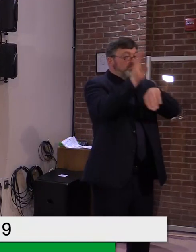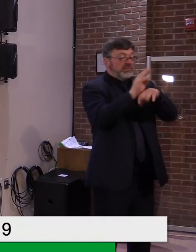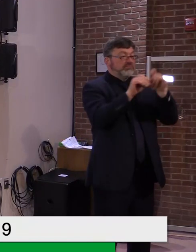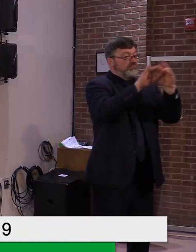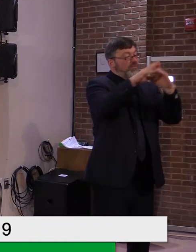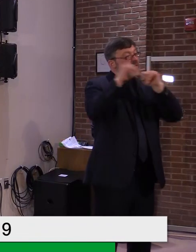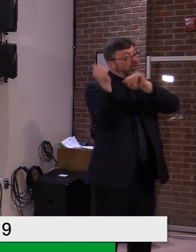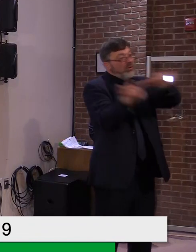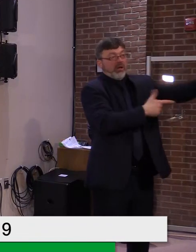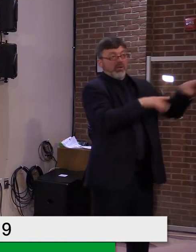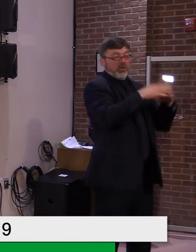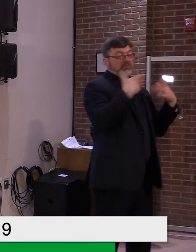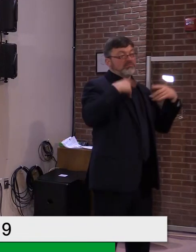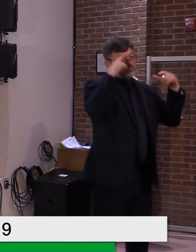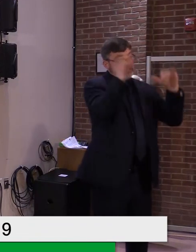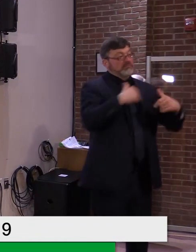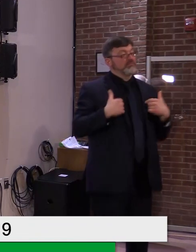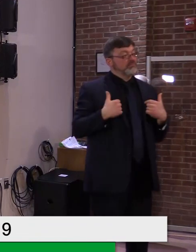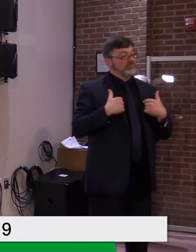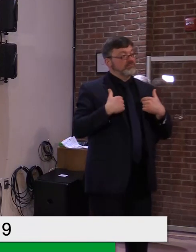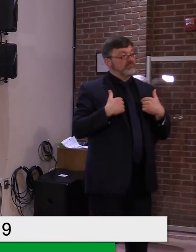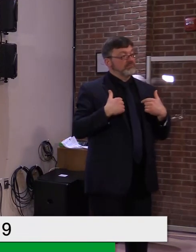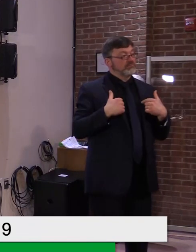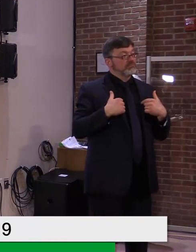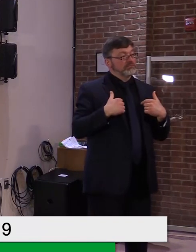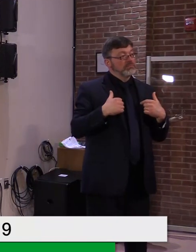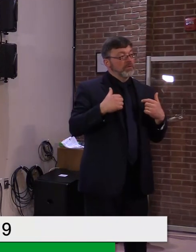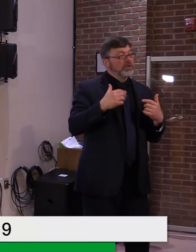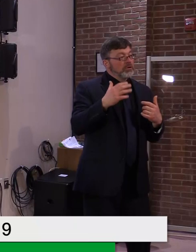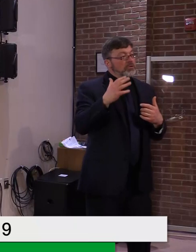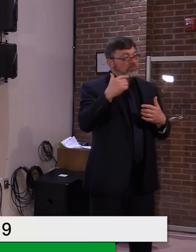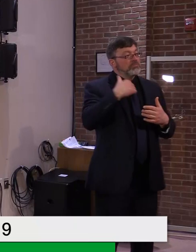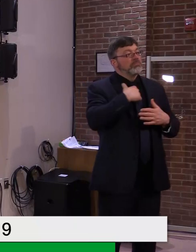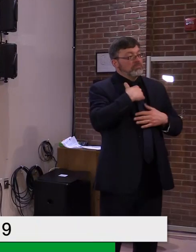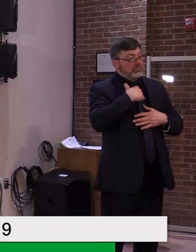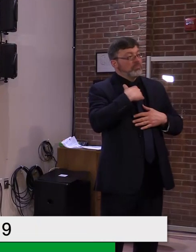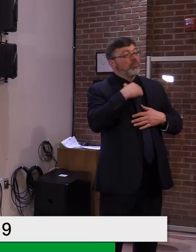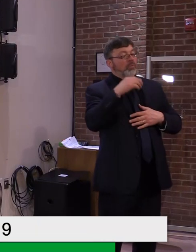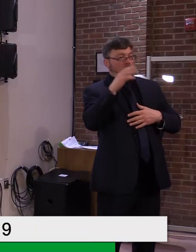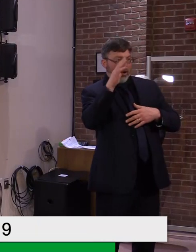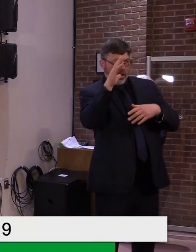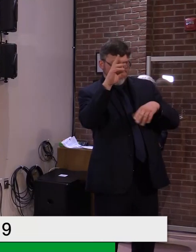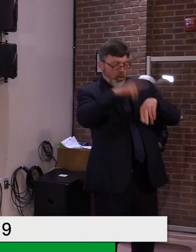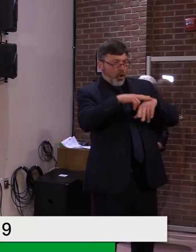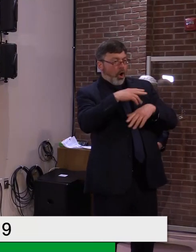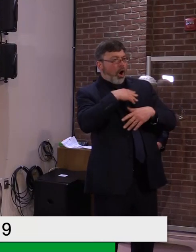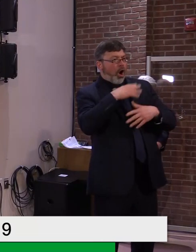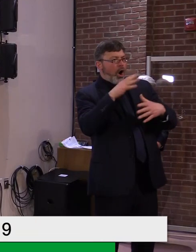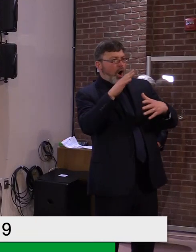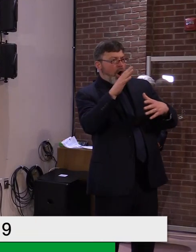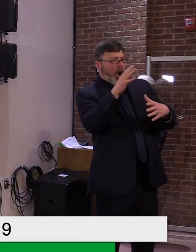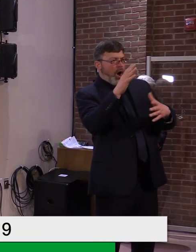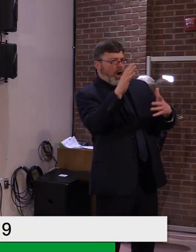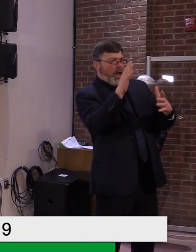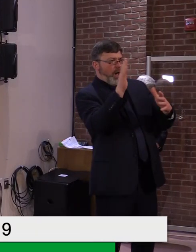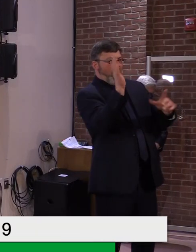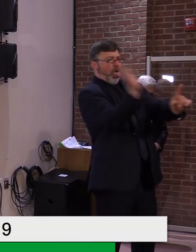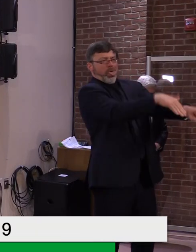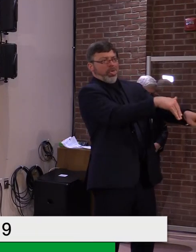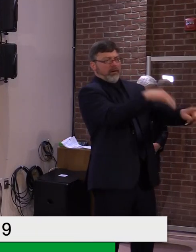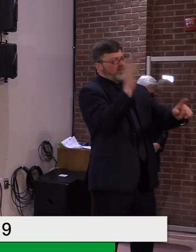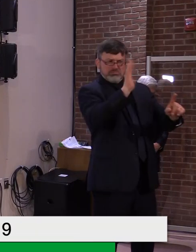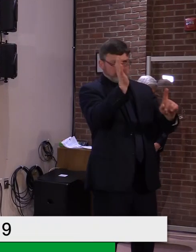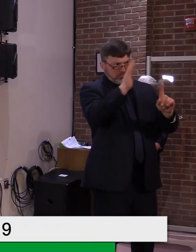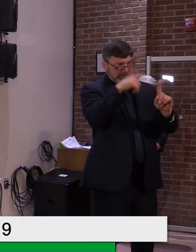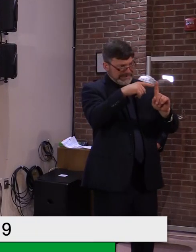we will be providing for that work search requirement in the not too near future, or not too distant future.